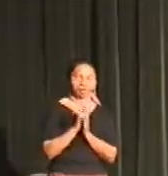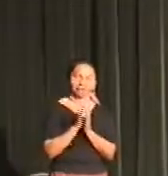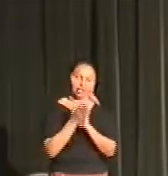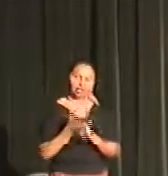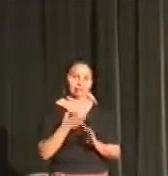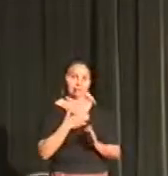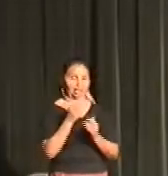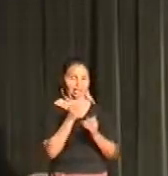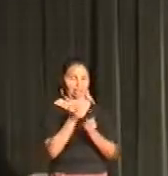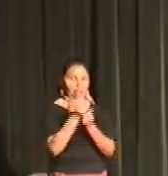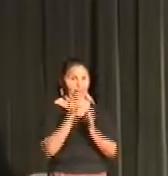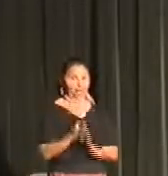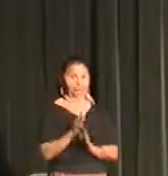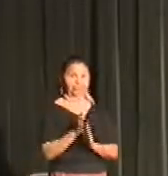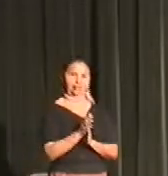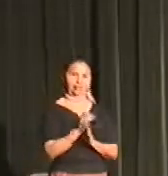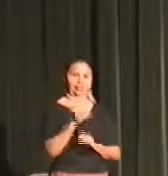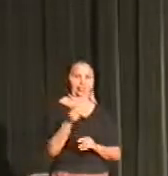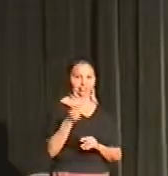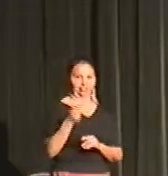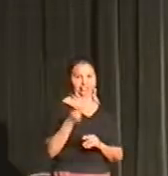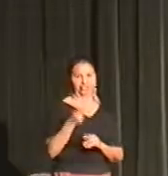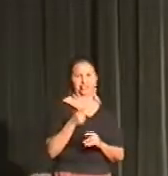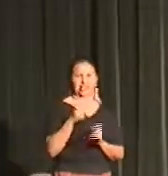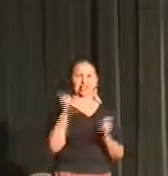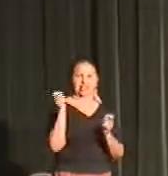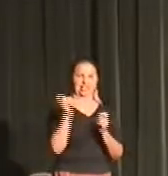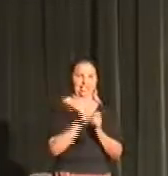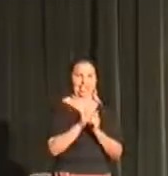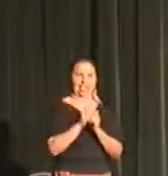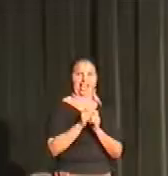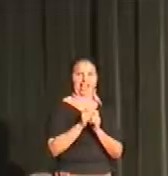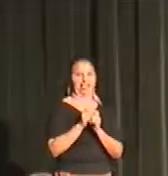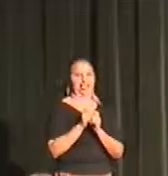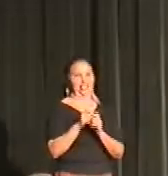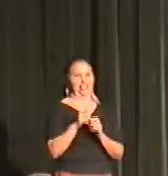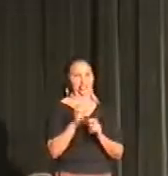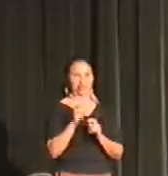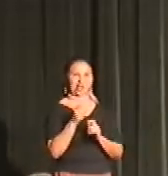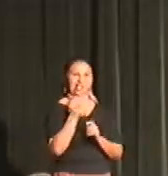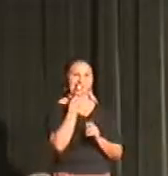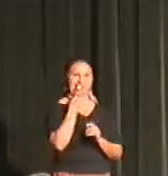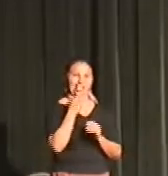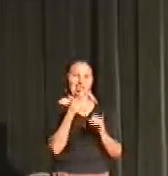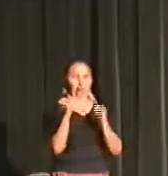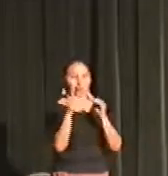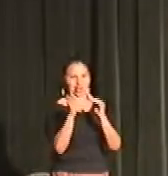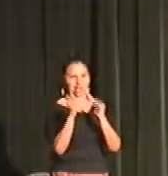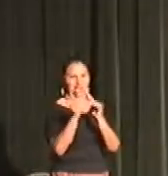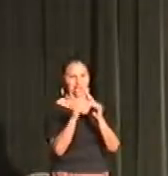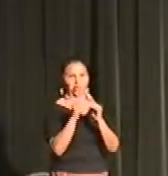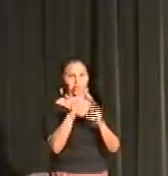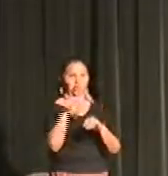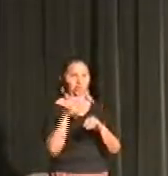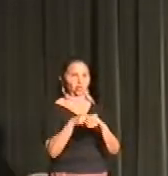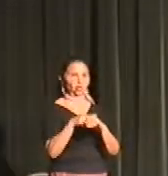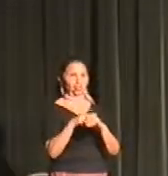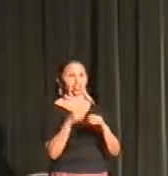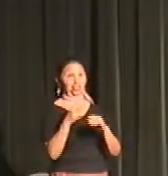are exactly what I think about when they say we are people who normally would not mix. Gail was 3 times my age. She